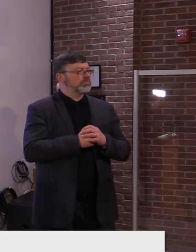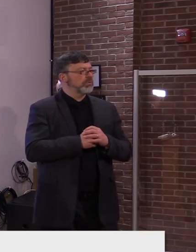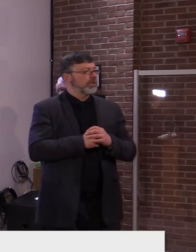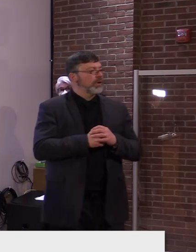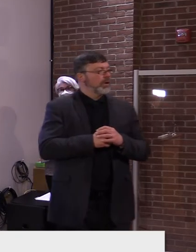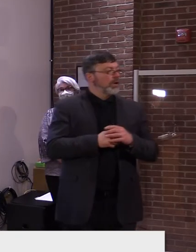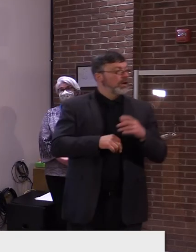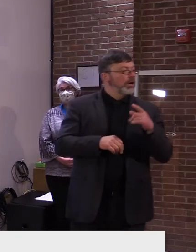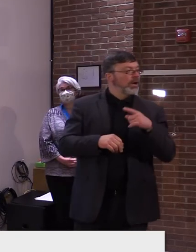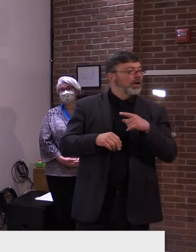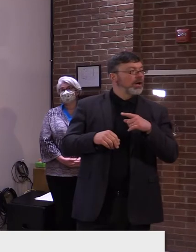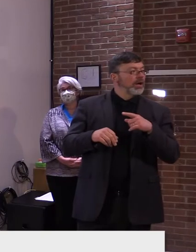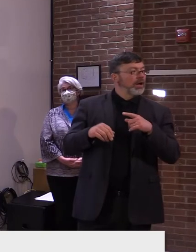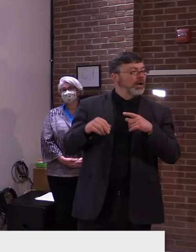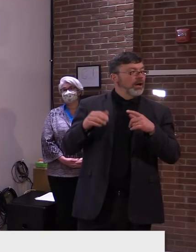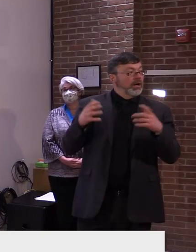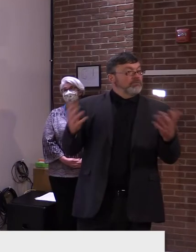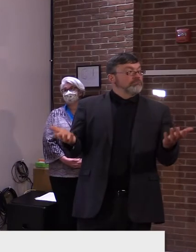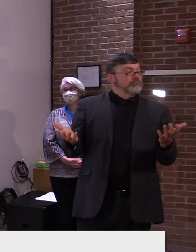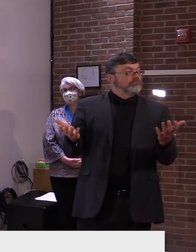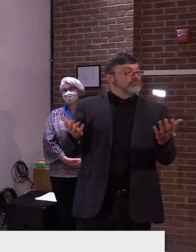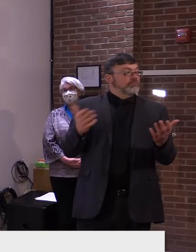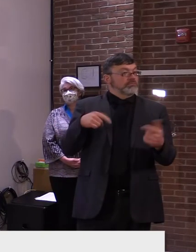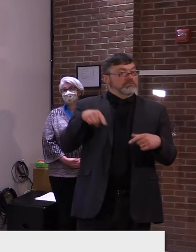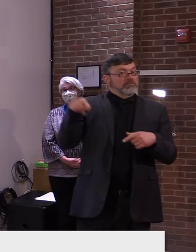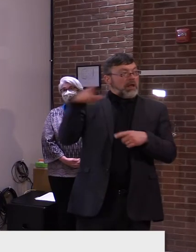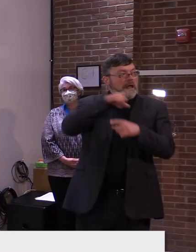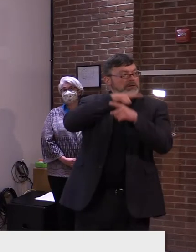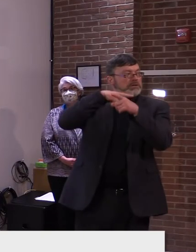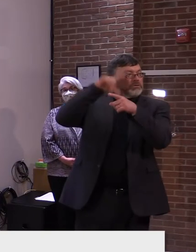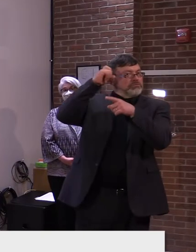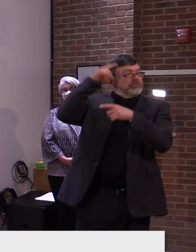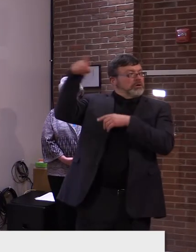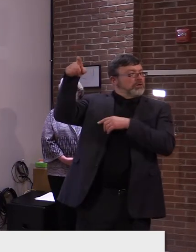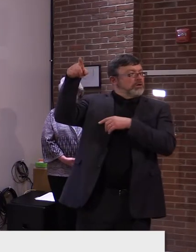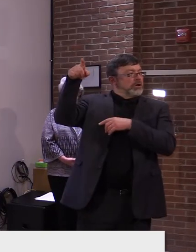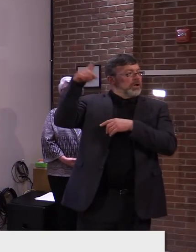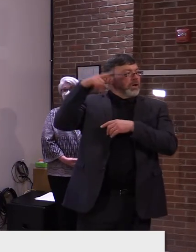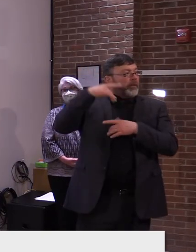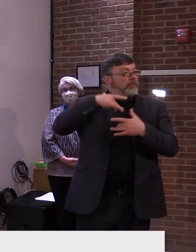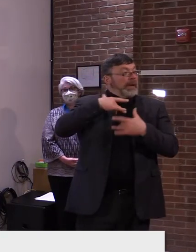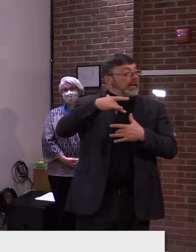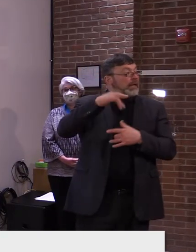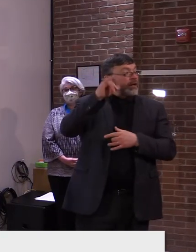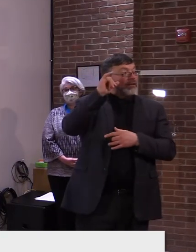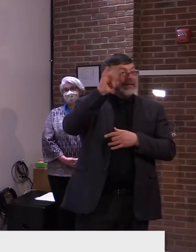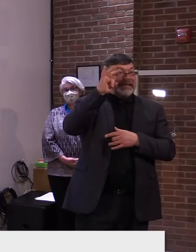This is the legislature we're talking about. I'm not sure, but I see your point. Yeah. Thank you.